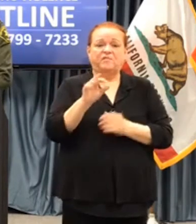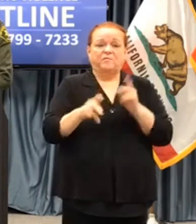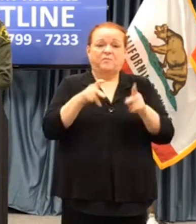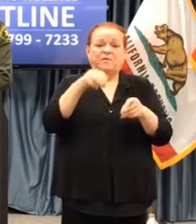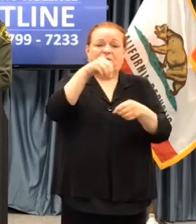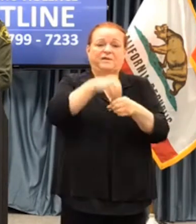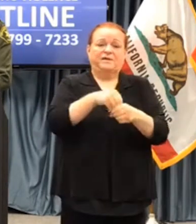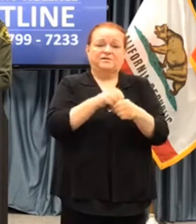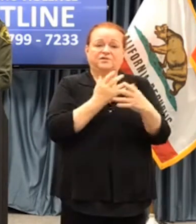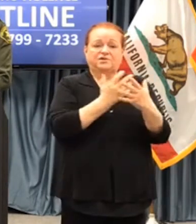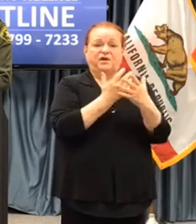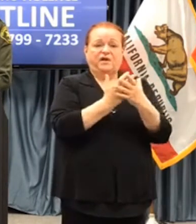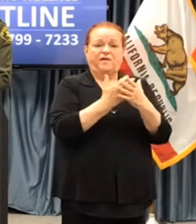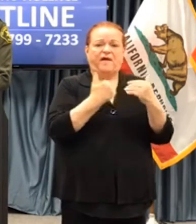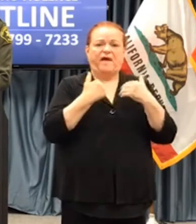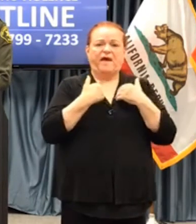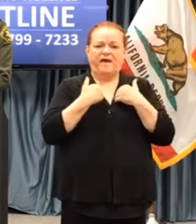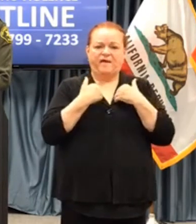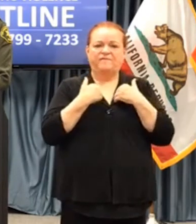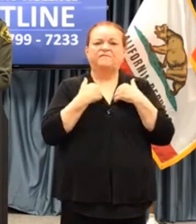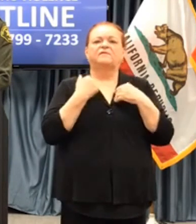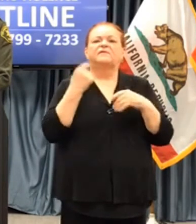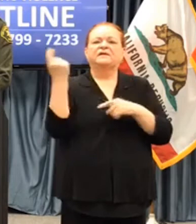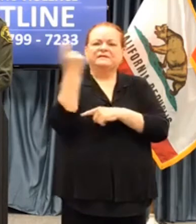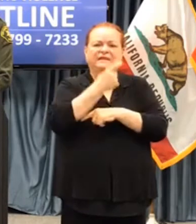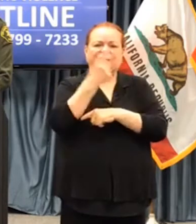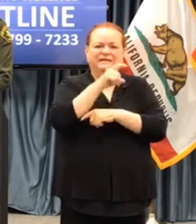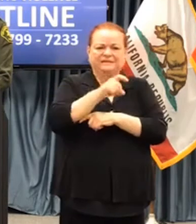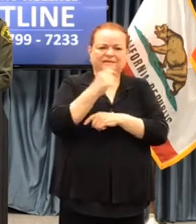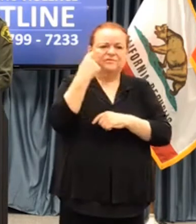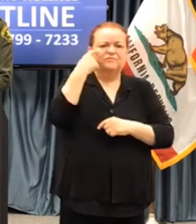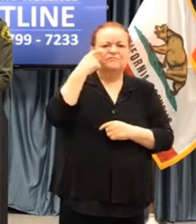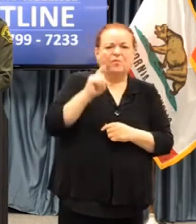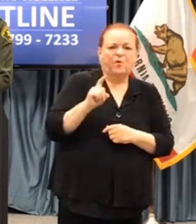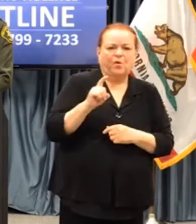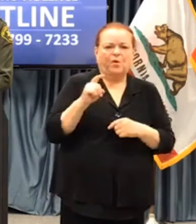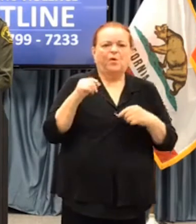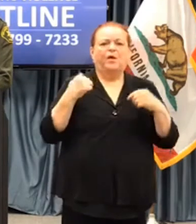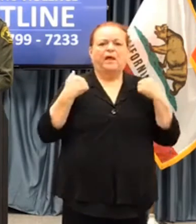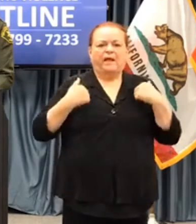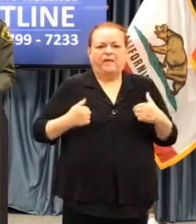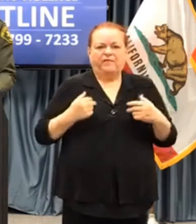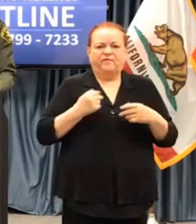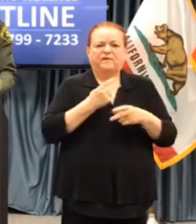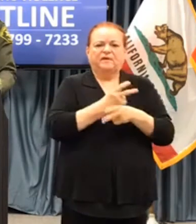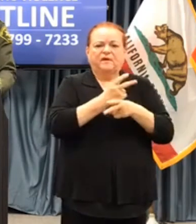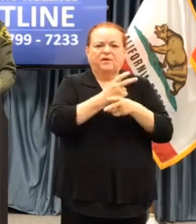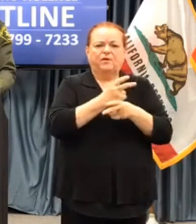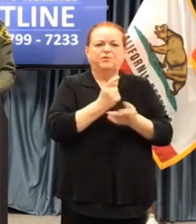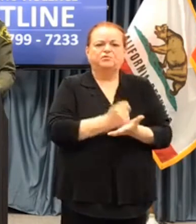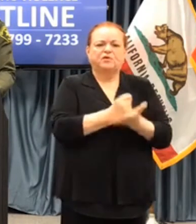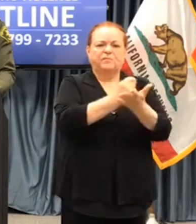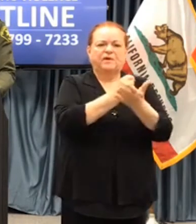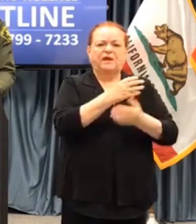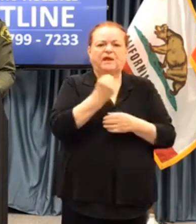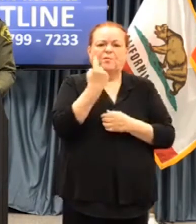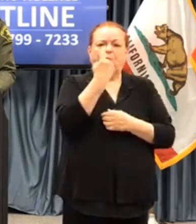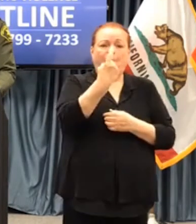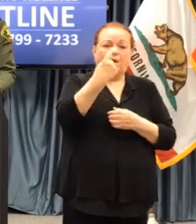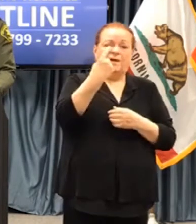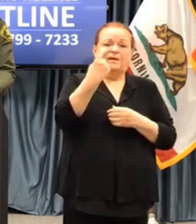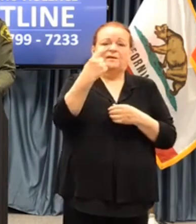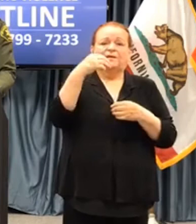care have a daily nexus to mental health treatment, and 1 in 5 inmates in our jail are self-declared as being